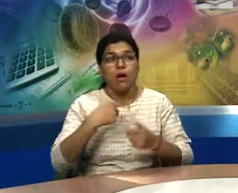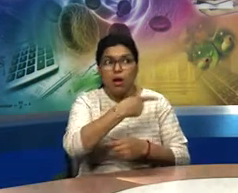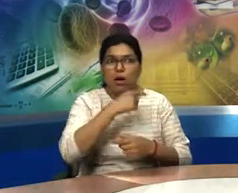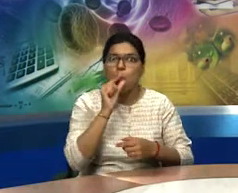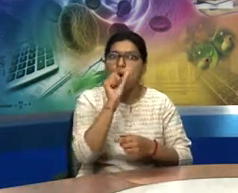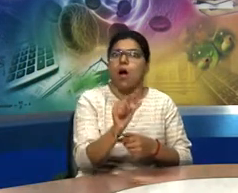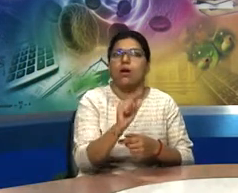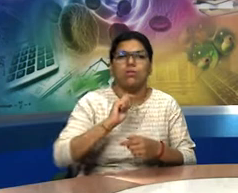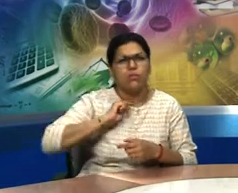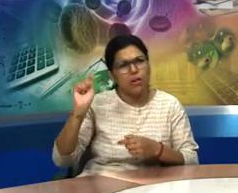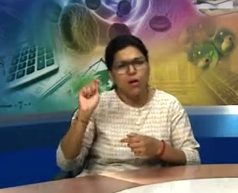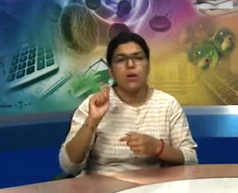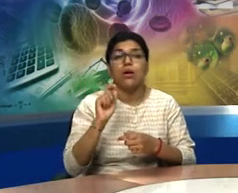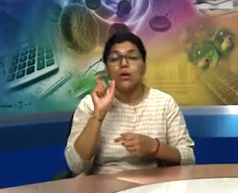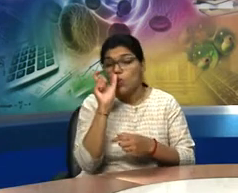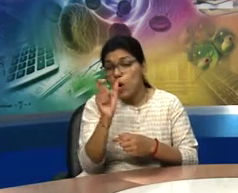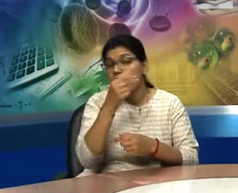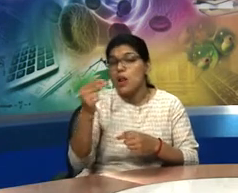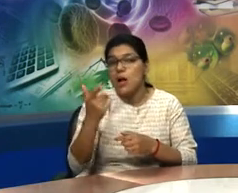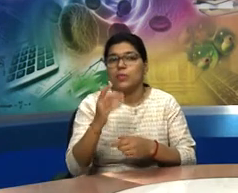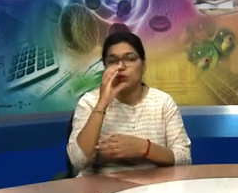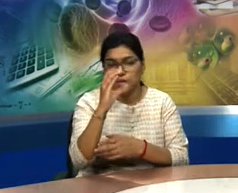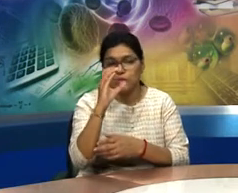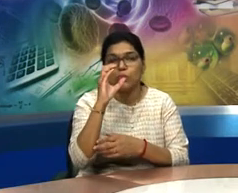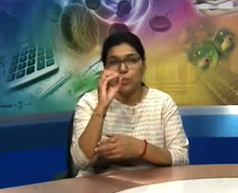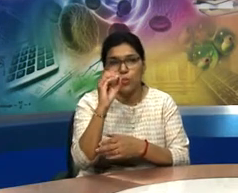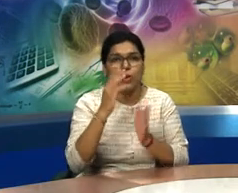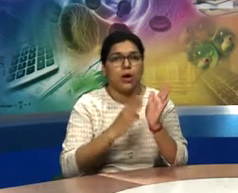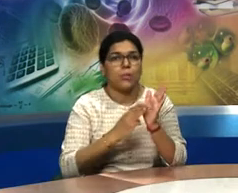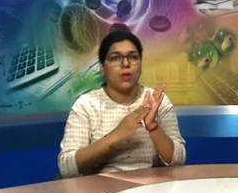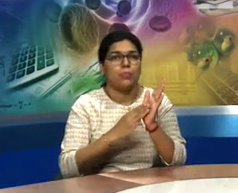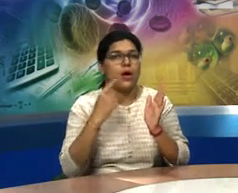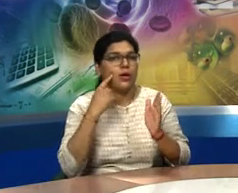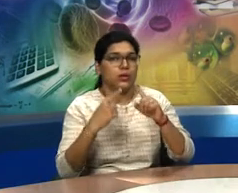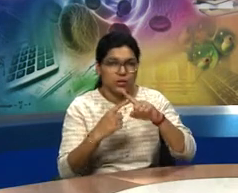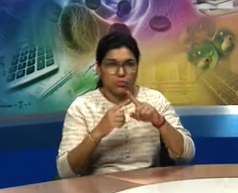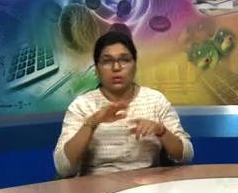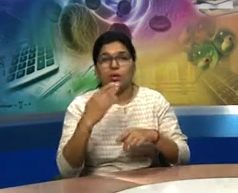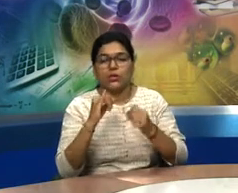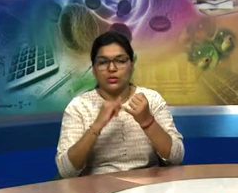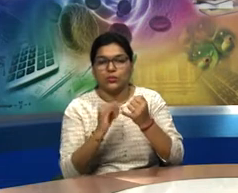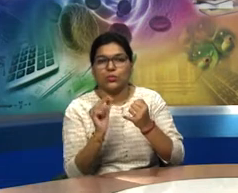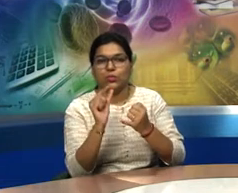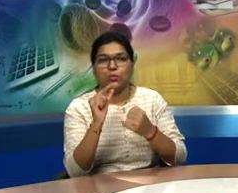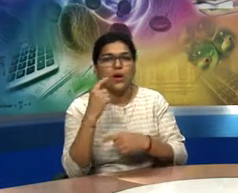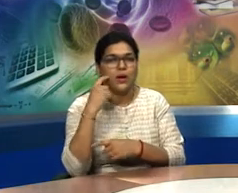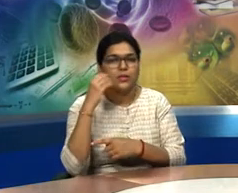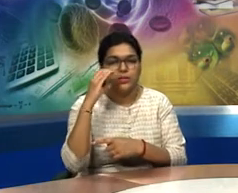So, because of this, in sheer disgust, they both decided to do